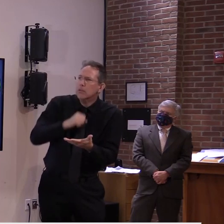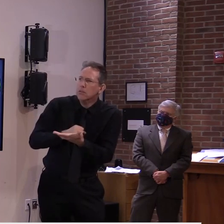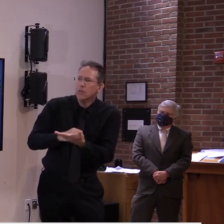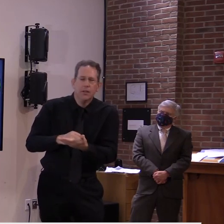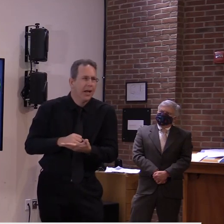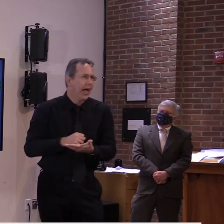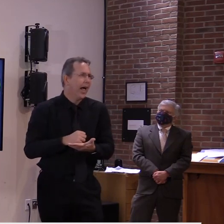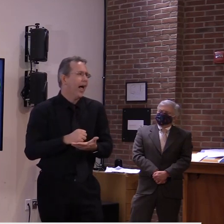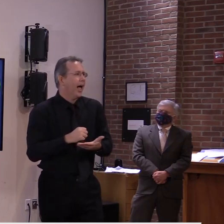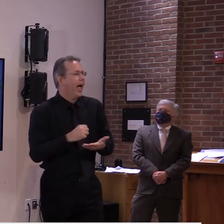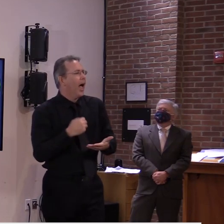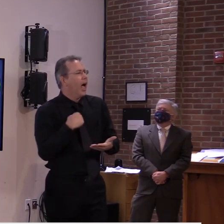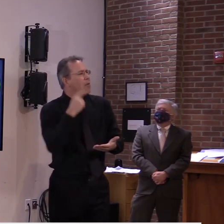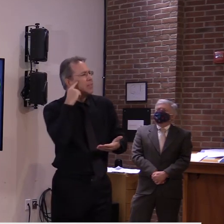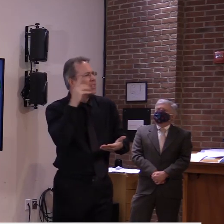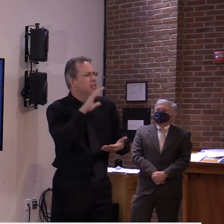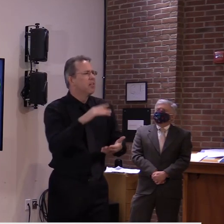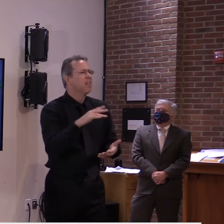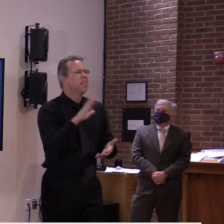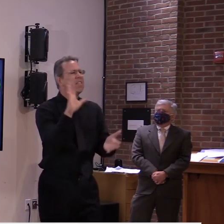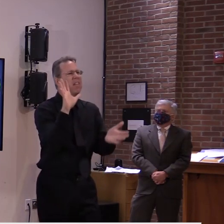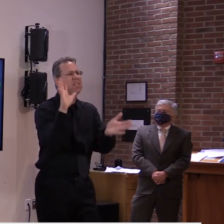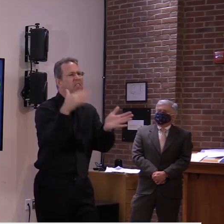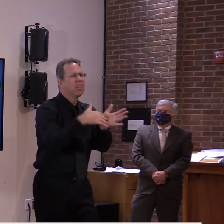something about 5,780.